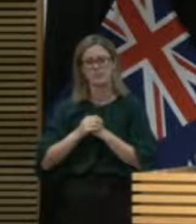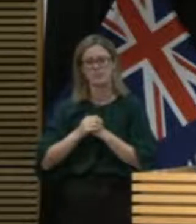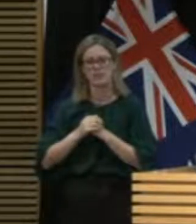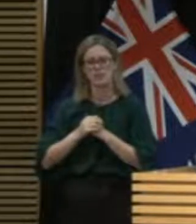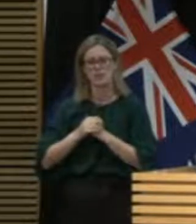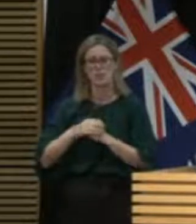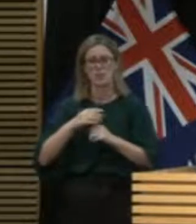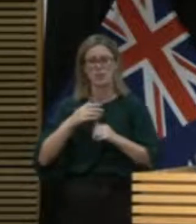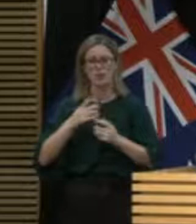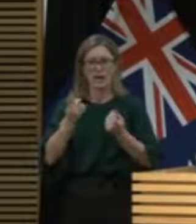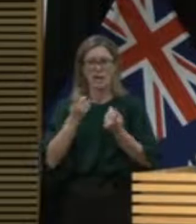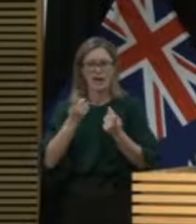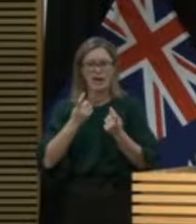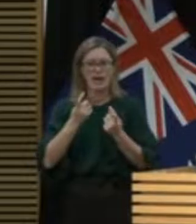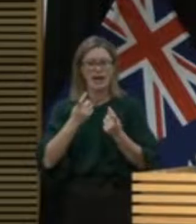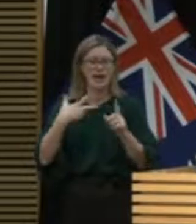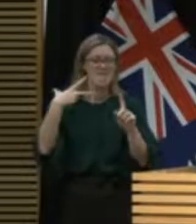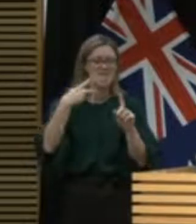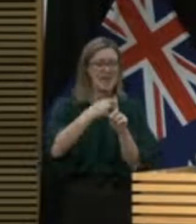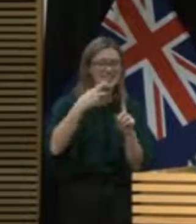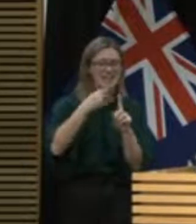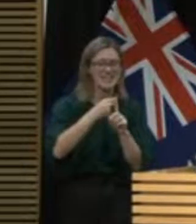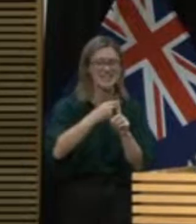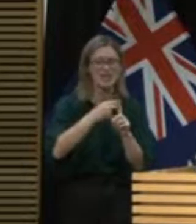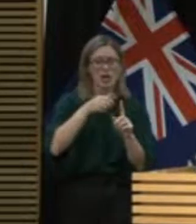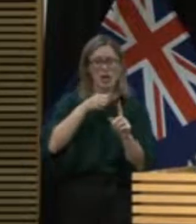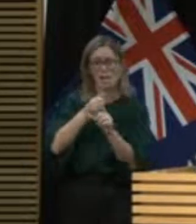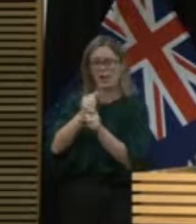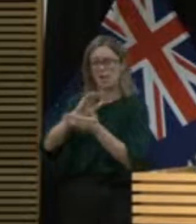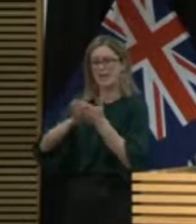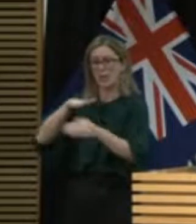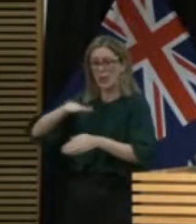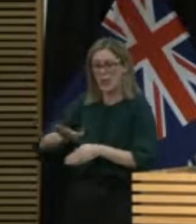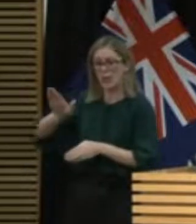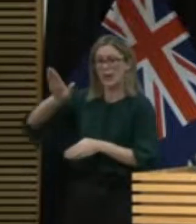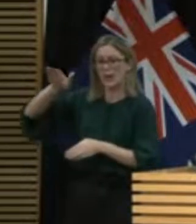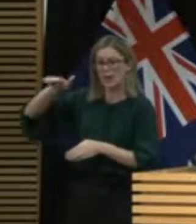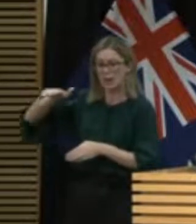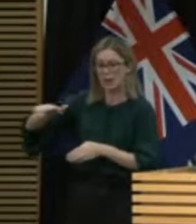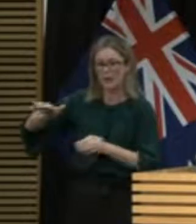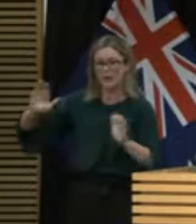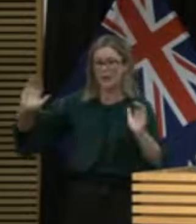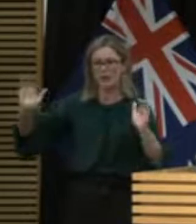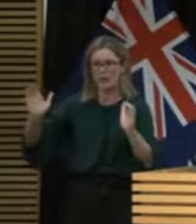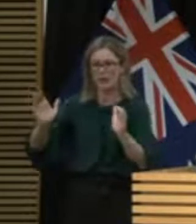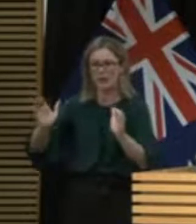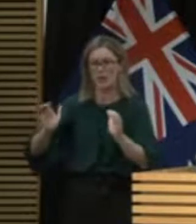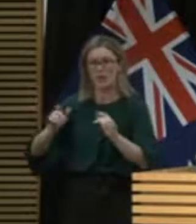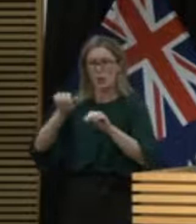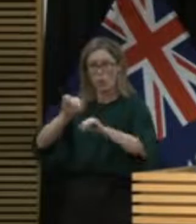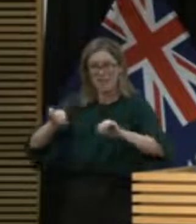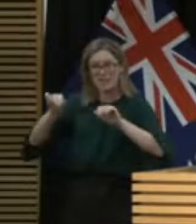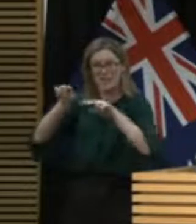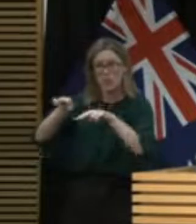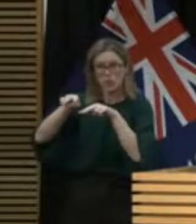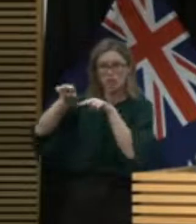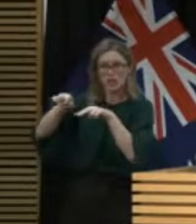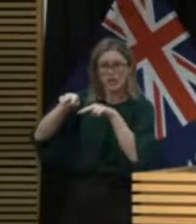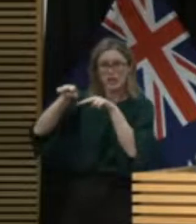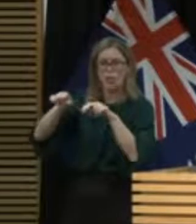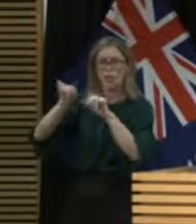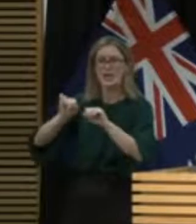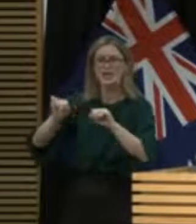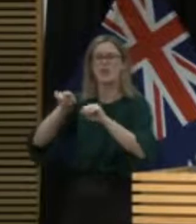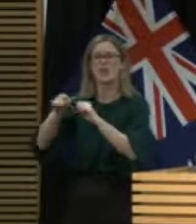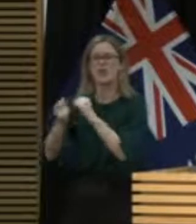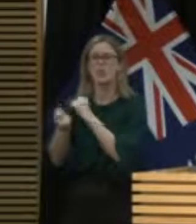those vaccines, seeing some stabilisation in that growth. And at the moment, that's, of course, what everyone is monitoring. It's what the modellers up in